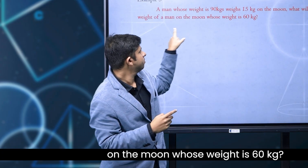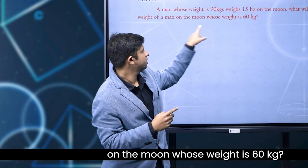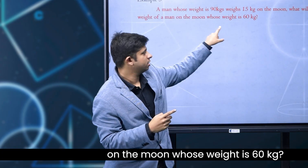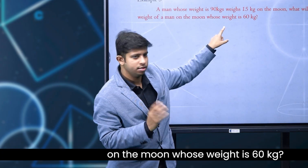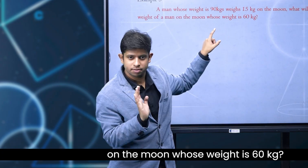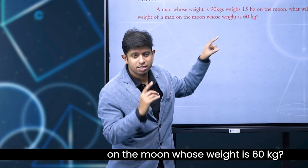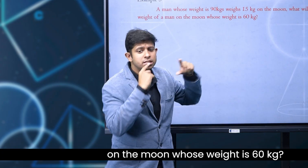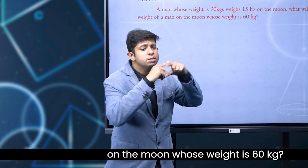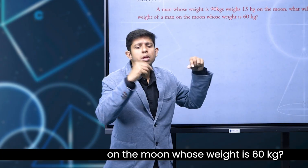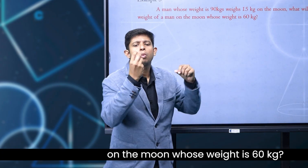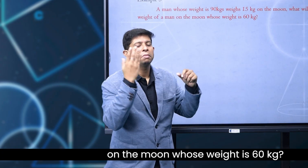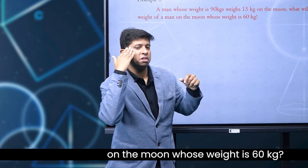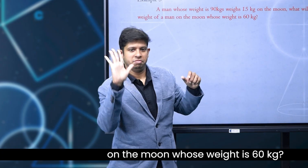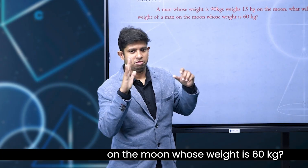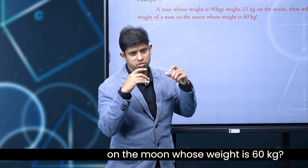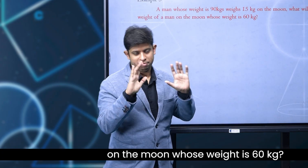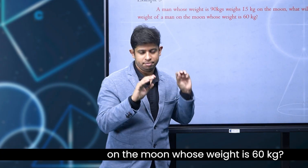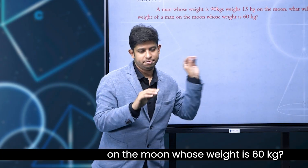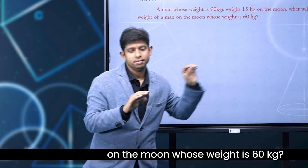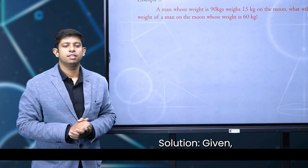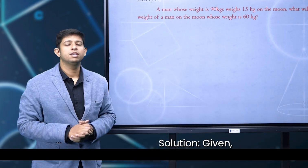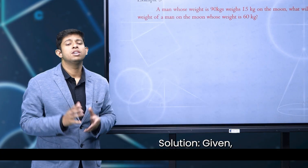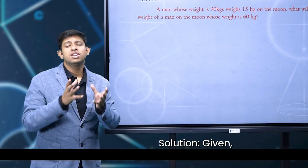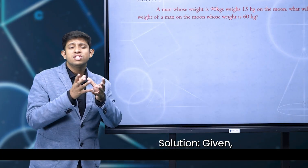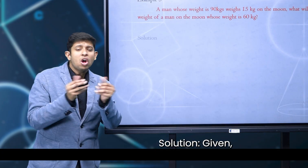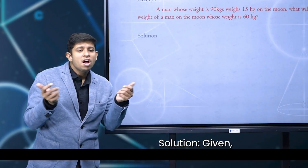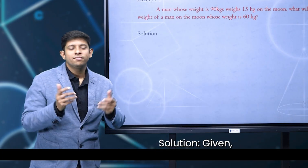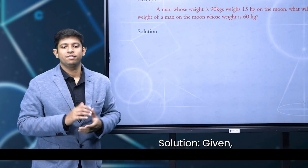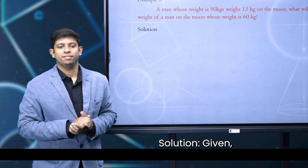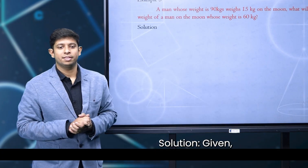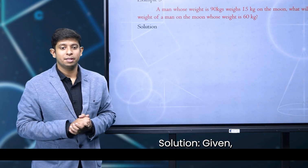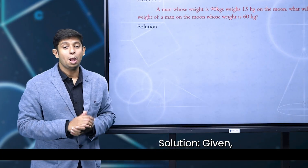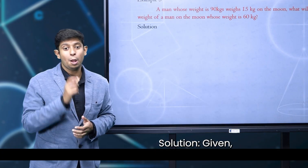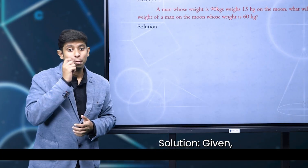Solution. Given